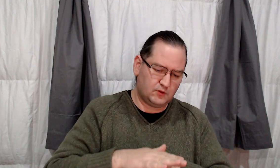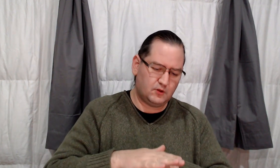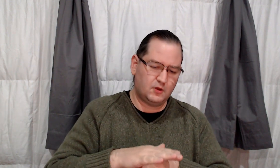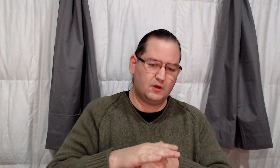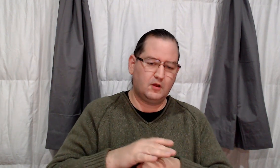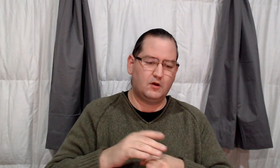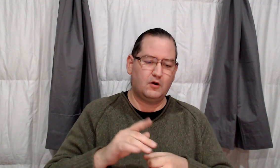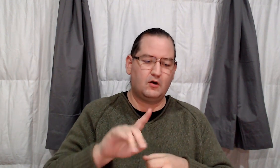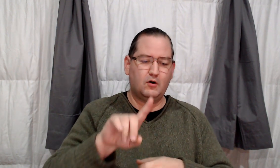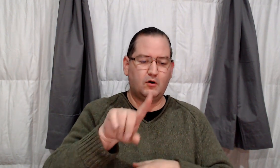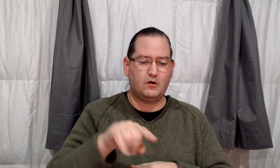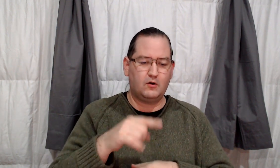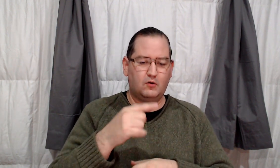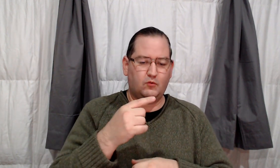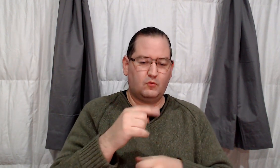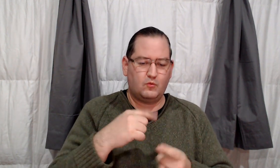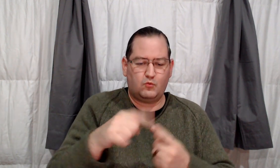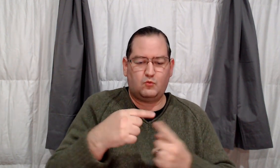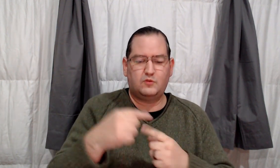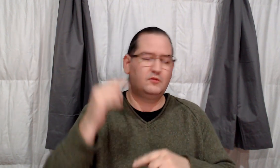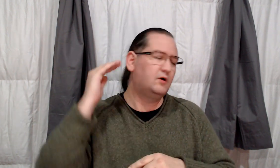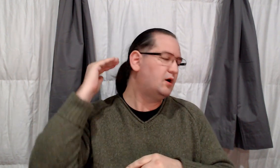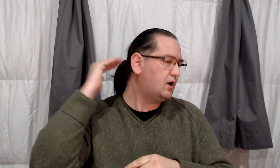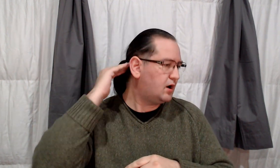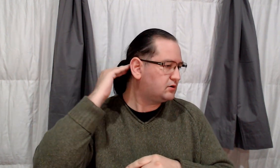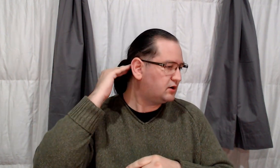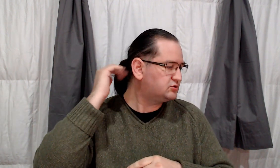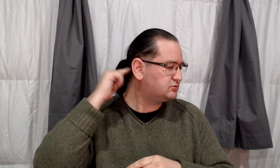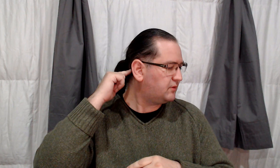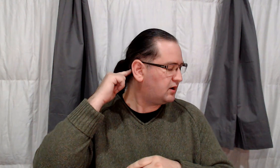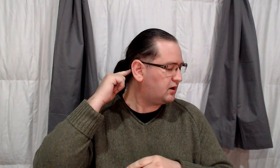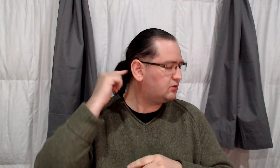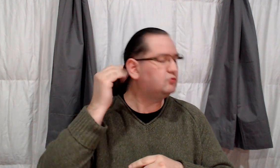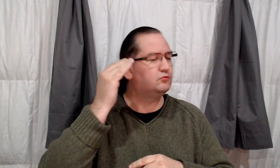and has made those changes at a molecular, cellular, neuron level,